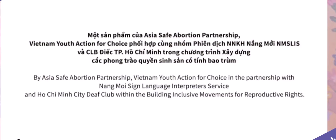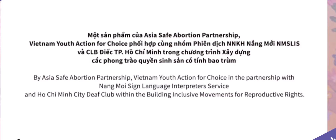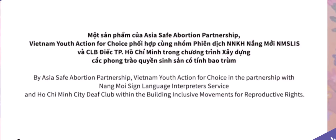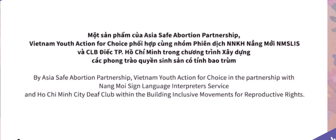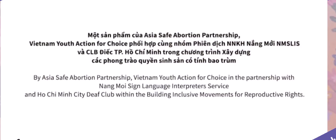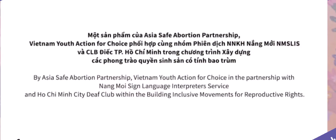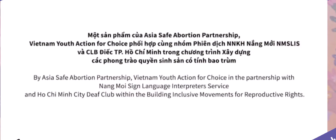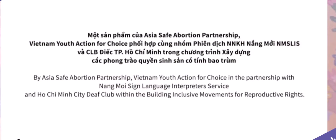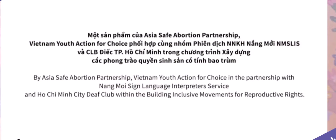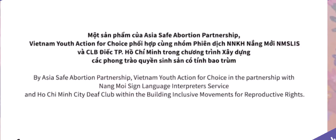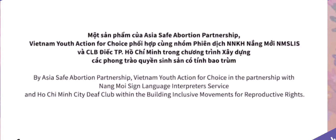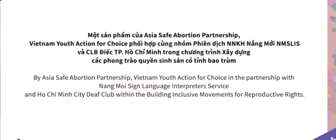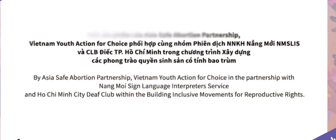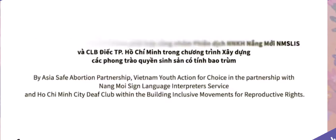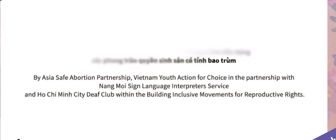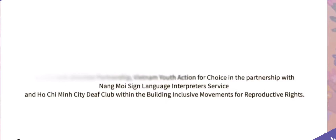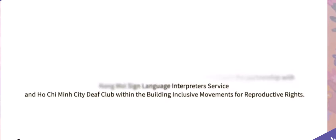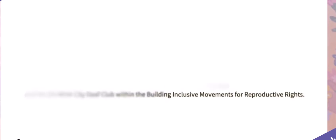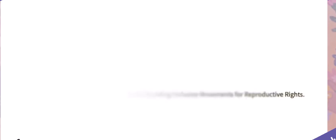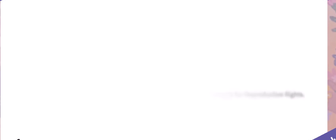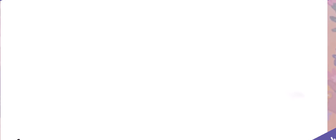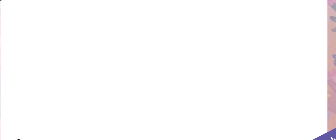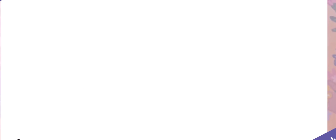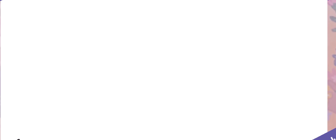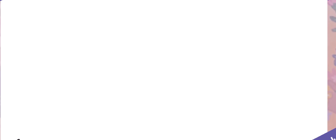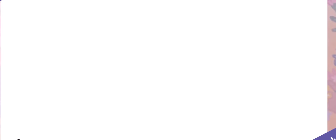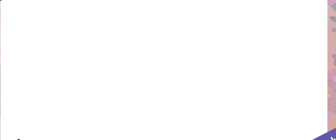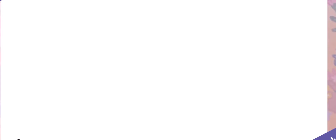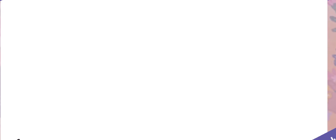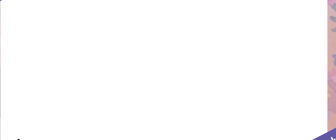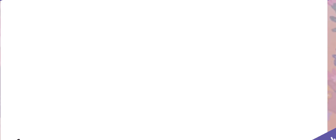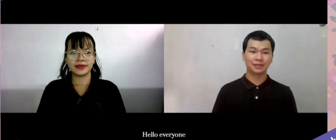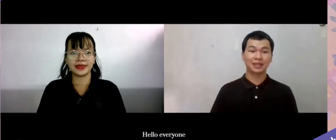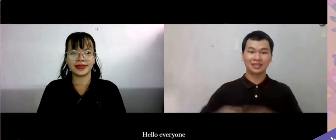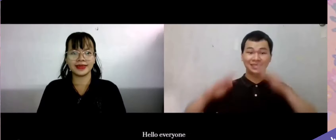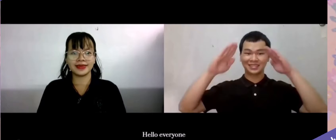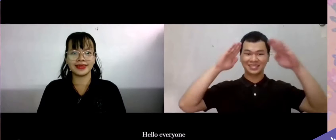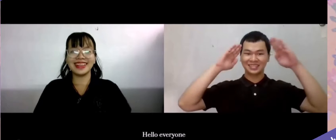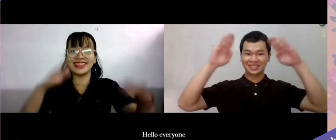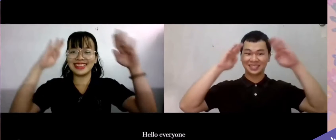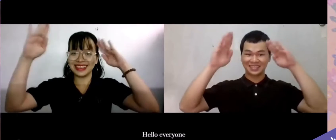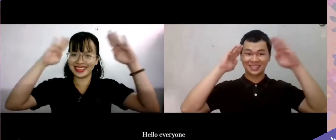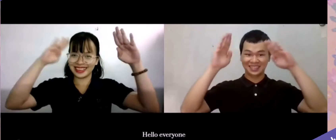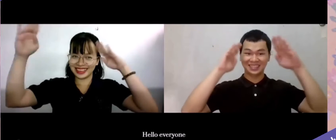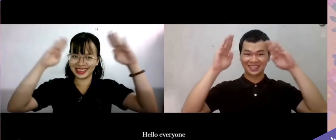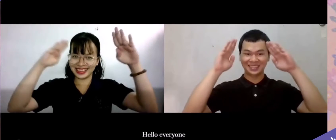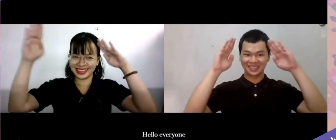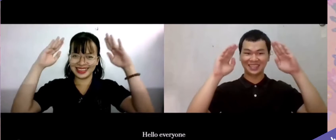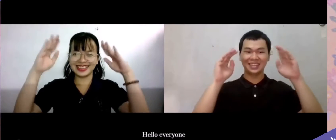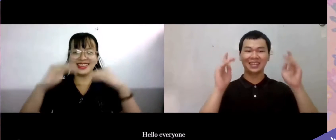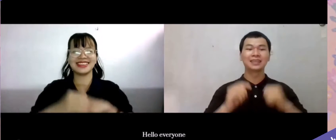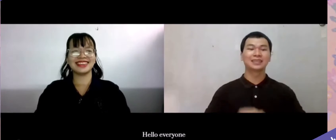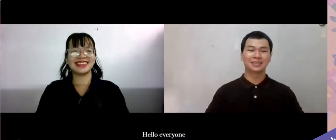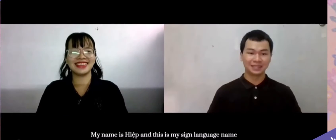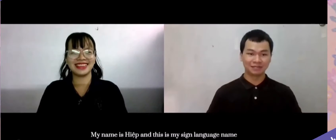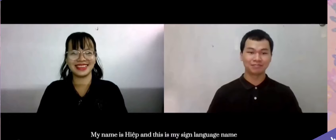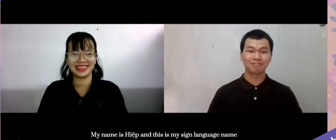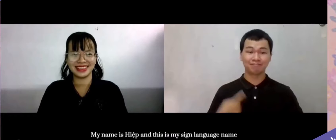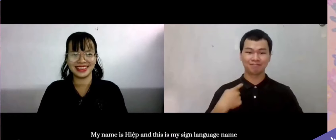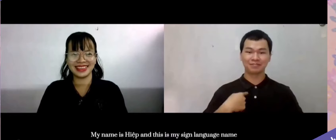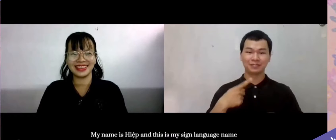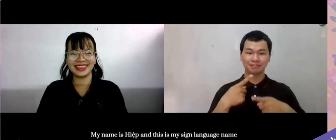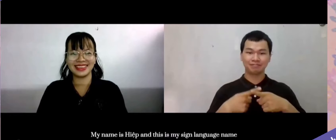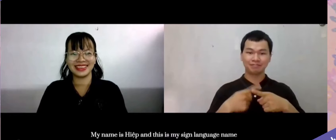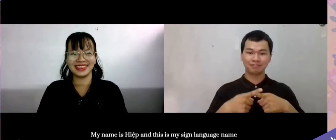with ngang mohi sign language interpreters service and ho chi minh city deaf club the video